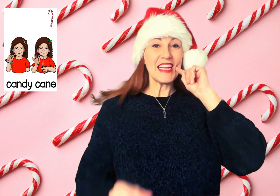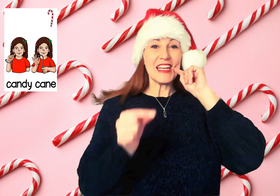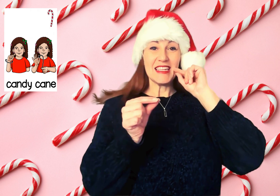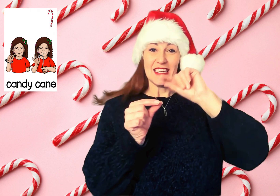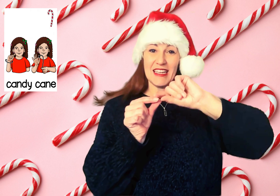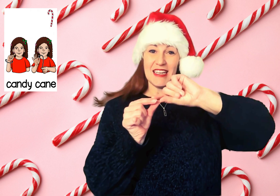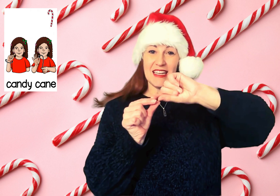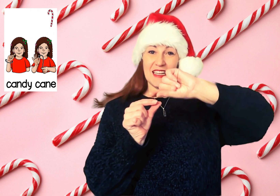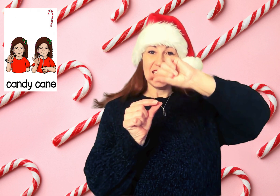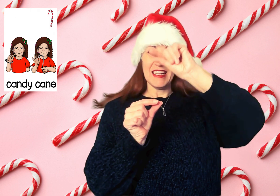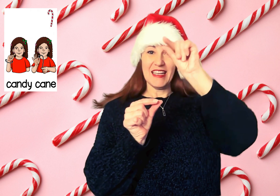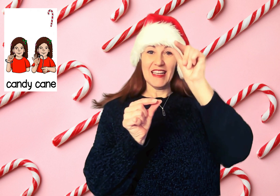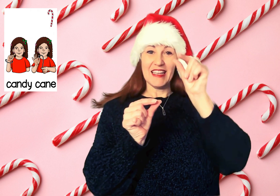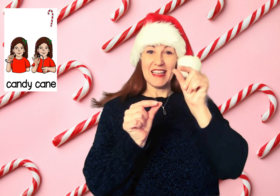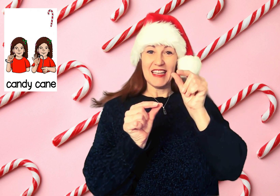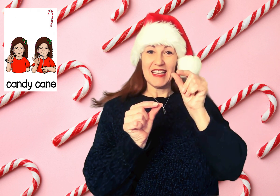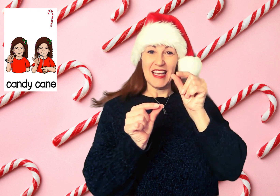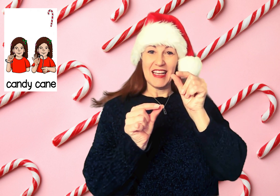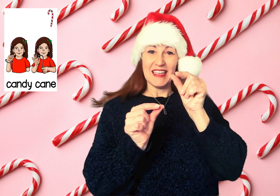Candy cane.